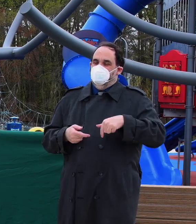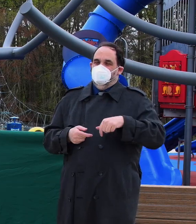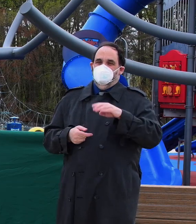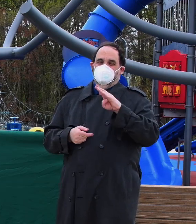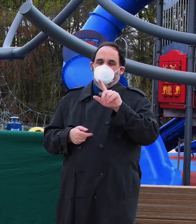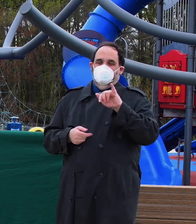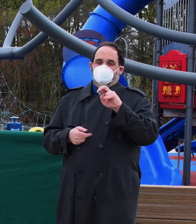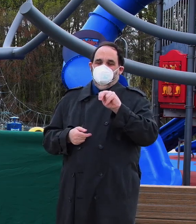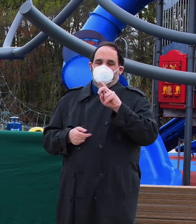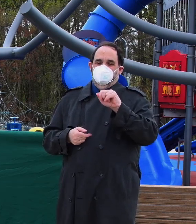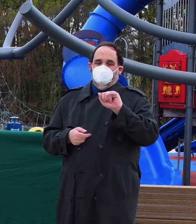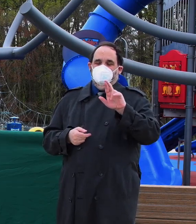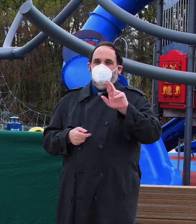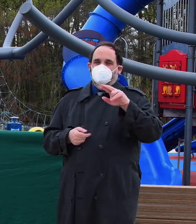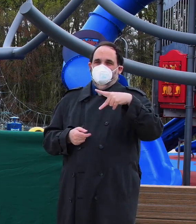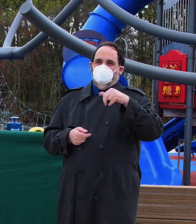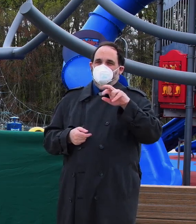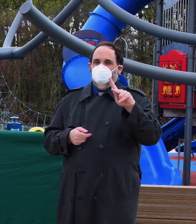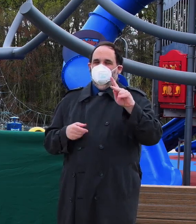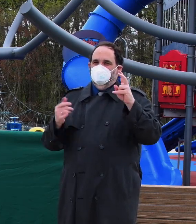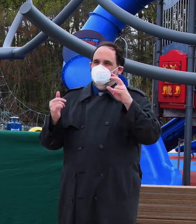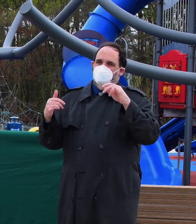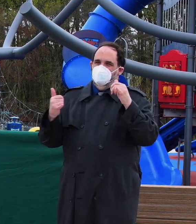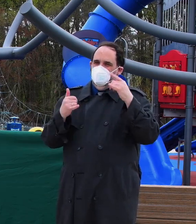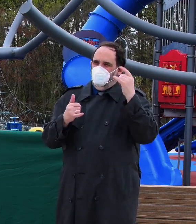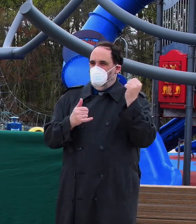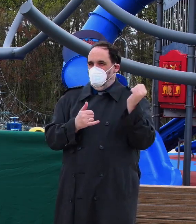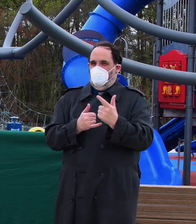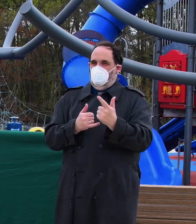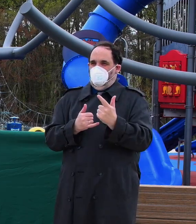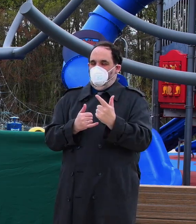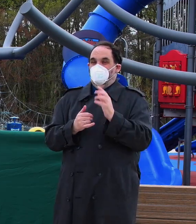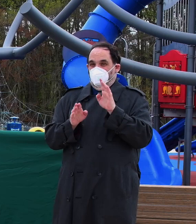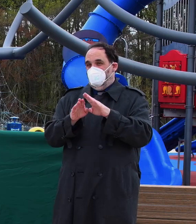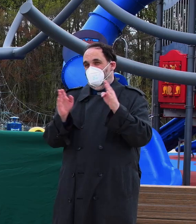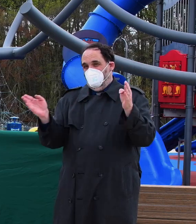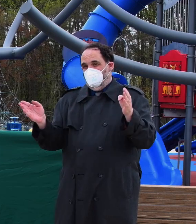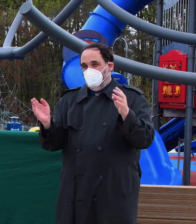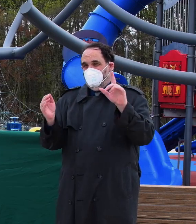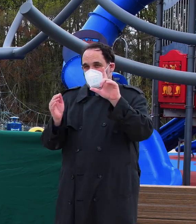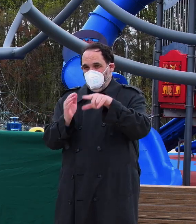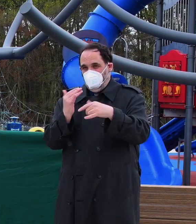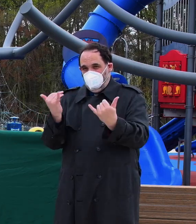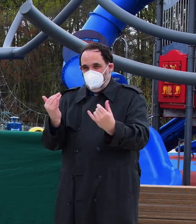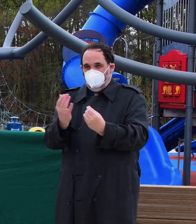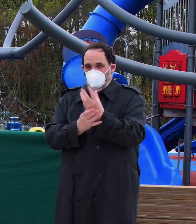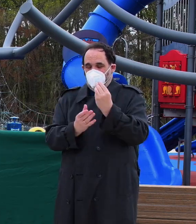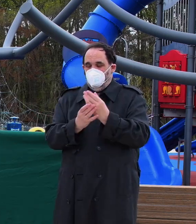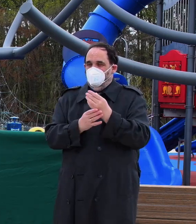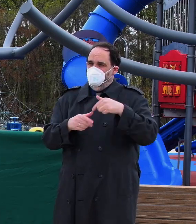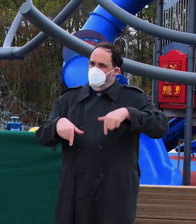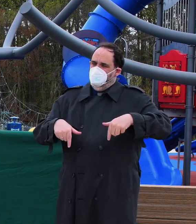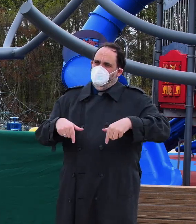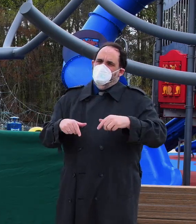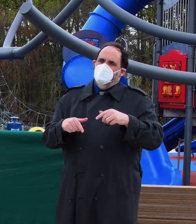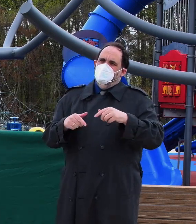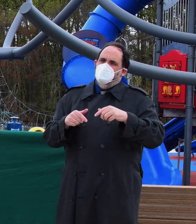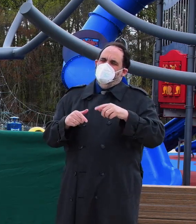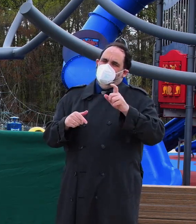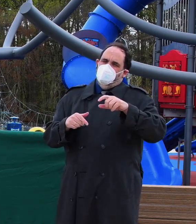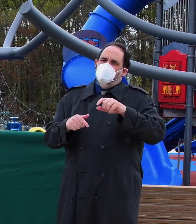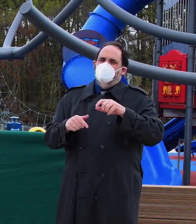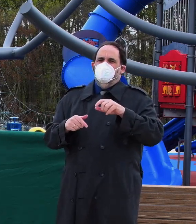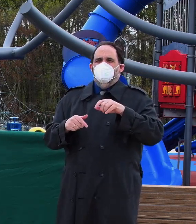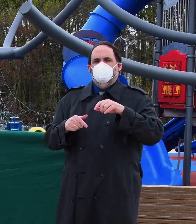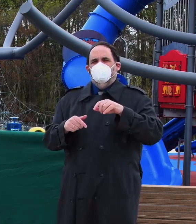Blandair Regional Park's Play for All playground, which will be open later on this spring, is designed to be